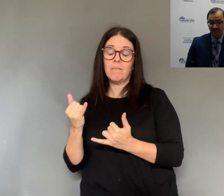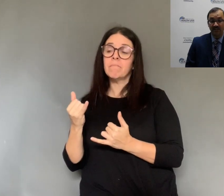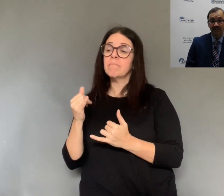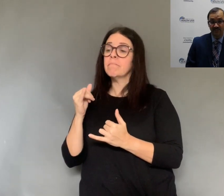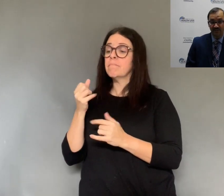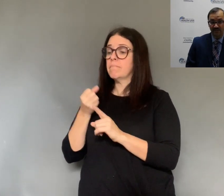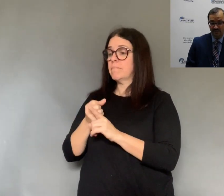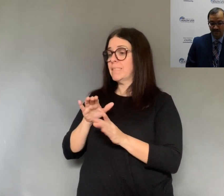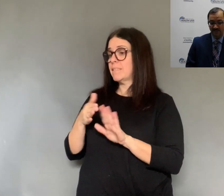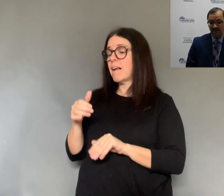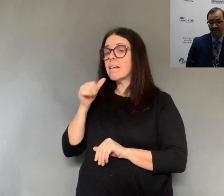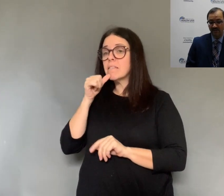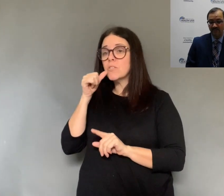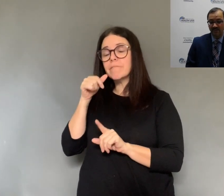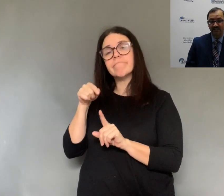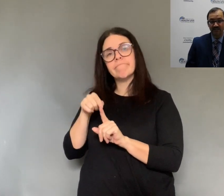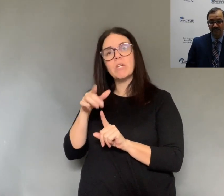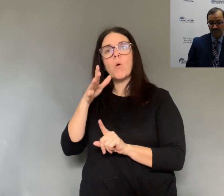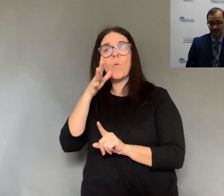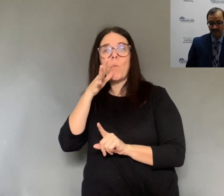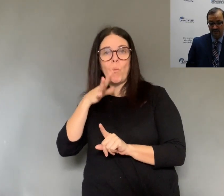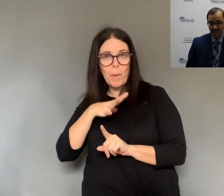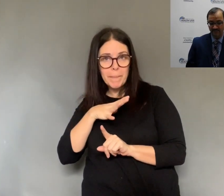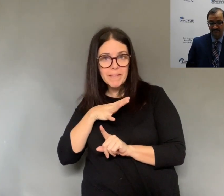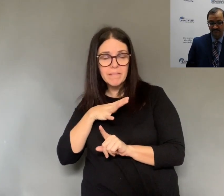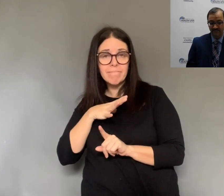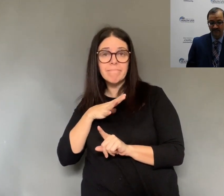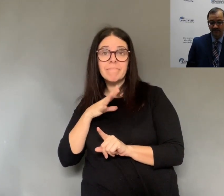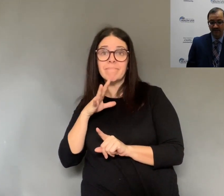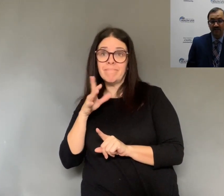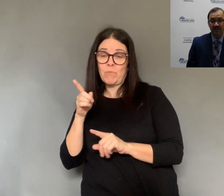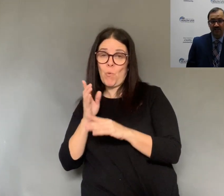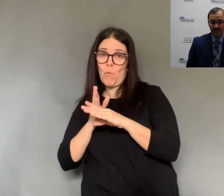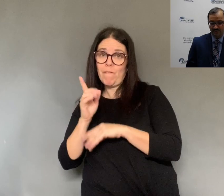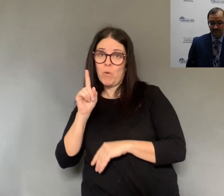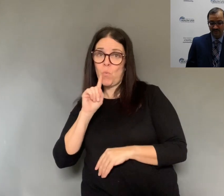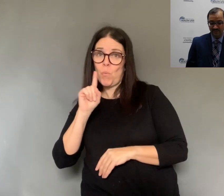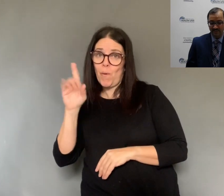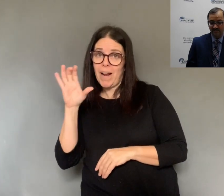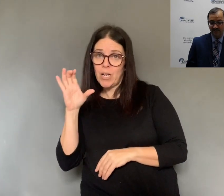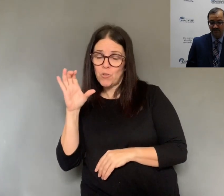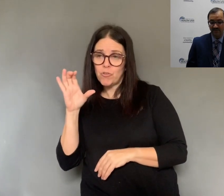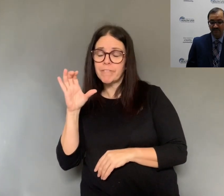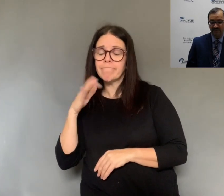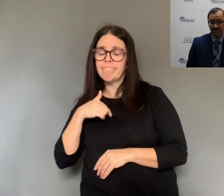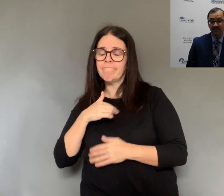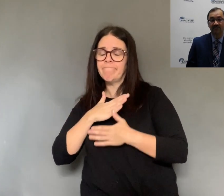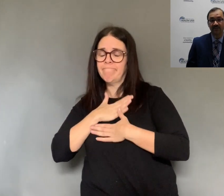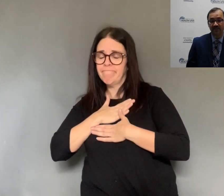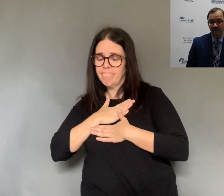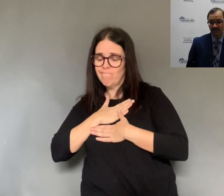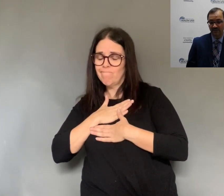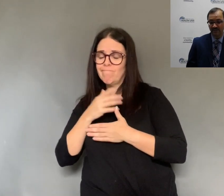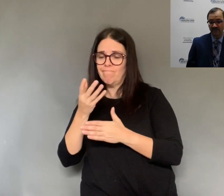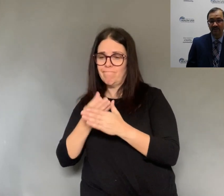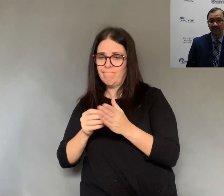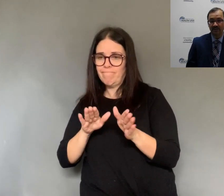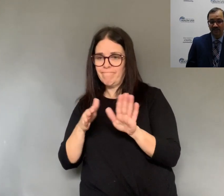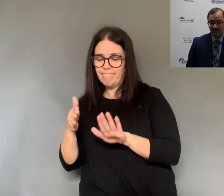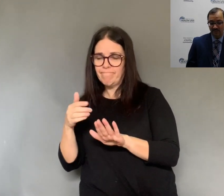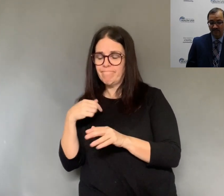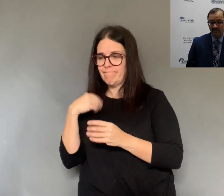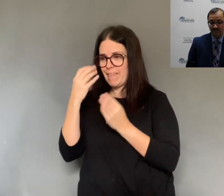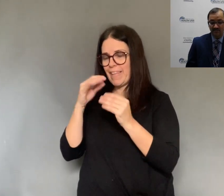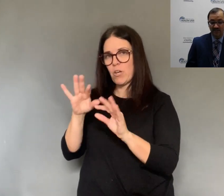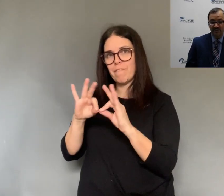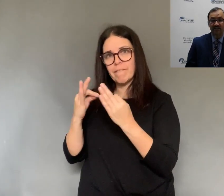her hundreds passed away yesterday. I'd like to express my sympathies for the family for their loss, and